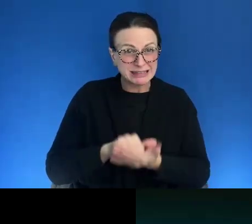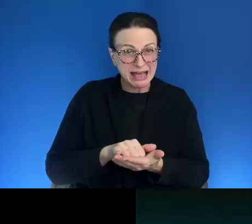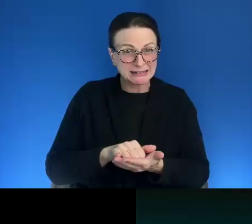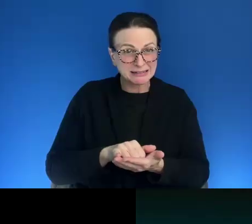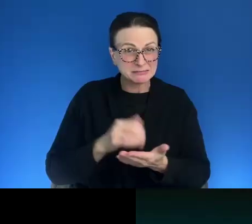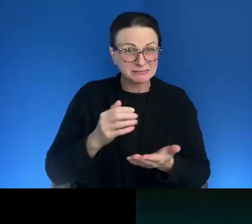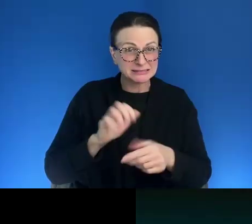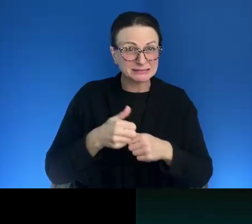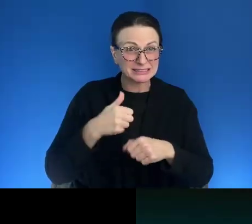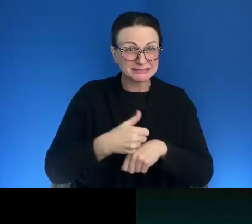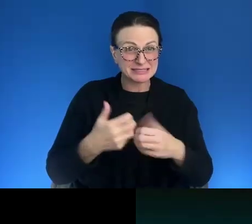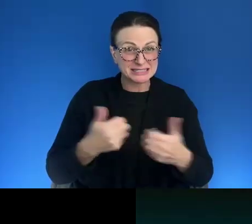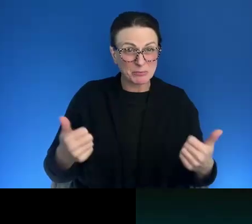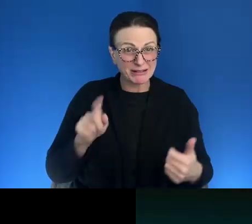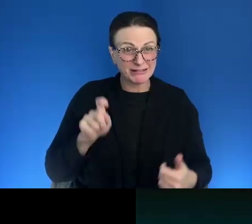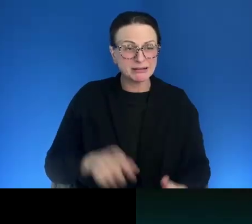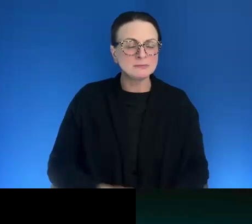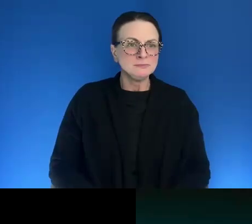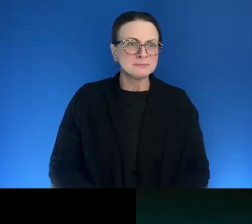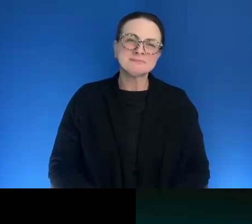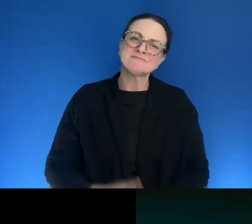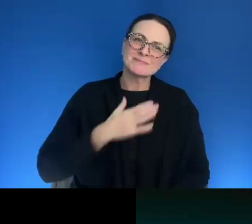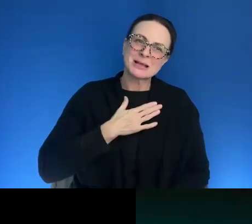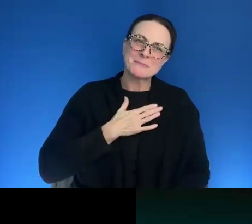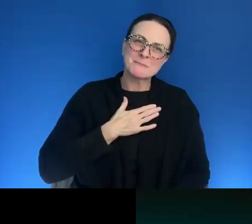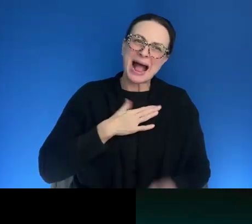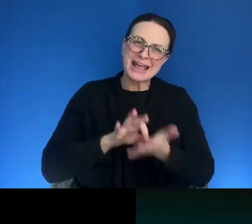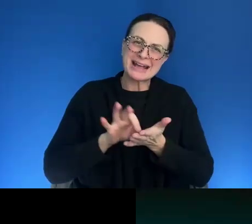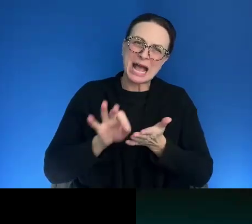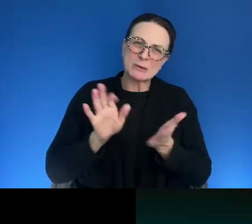might have to separate. My accountant does